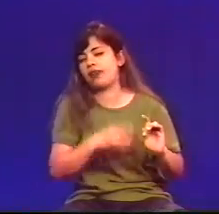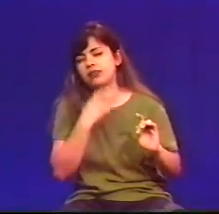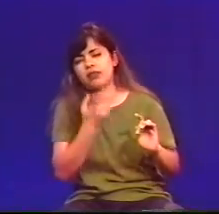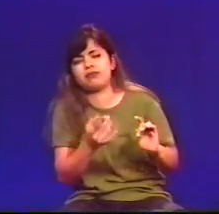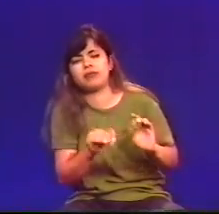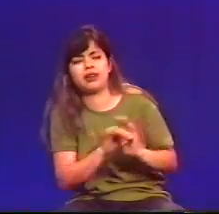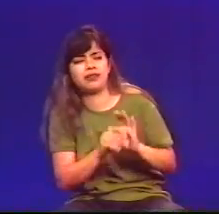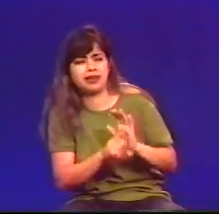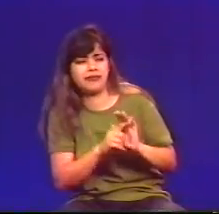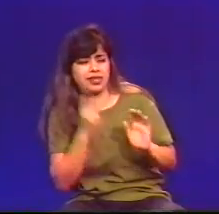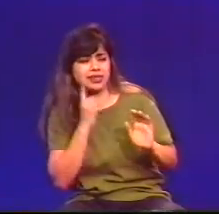deaf culture.